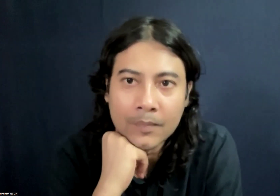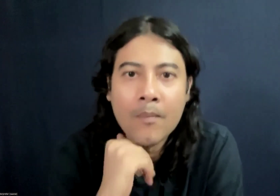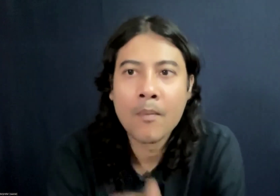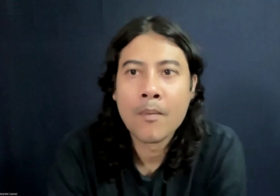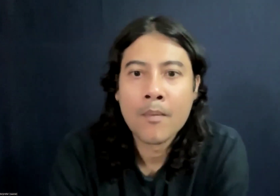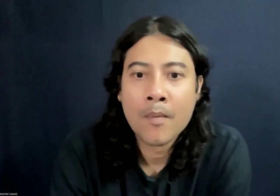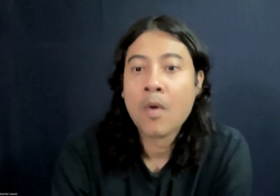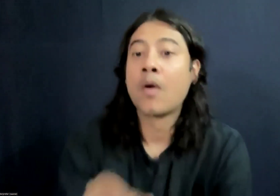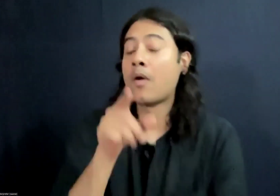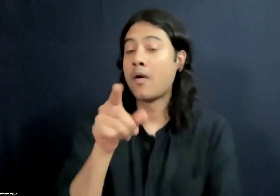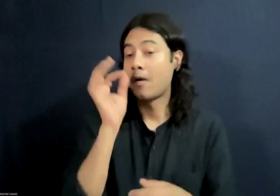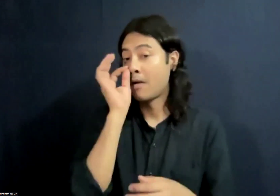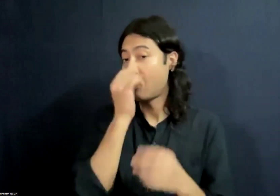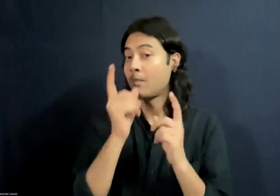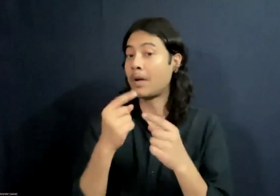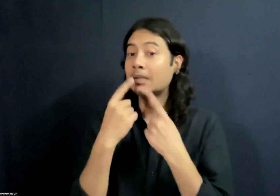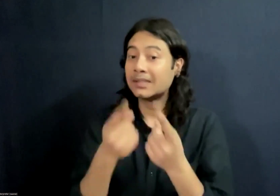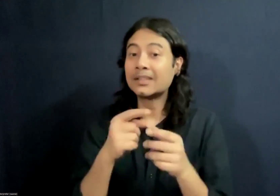Make your questions short.